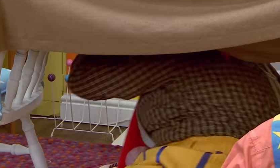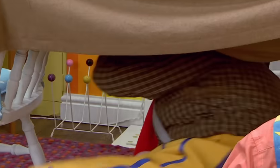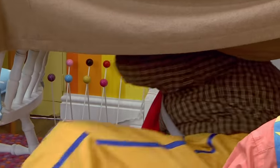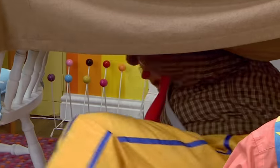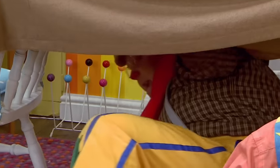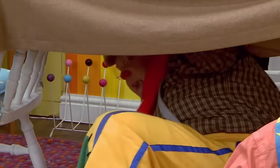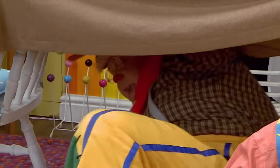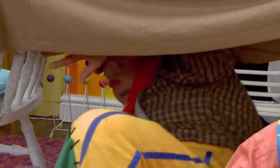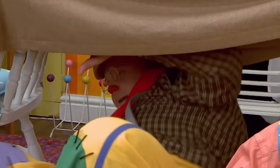cozy.